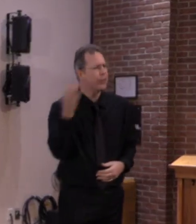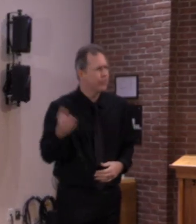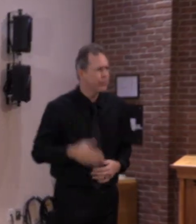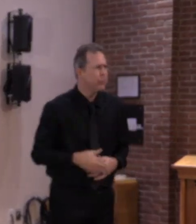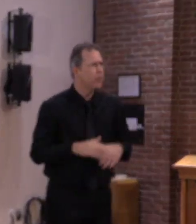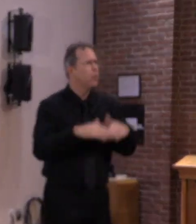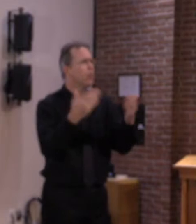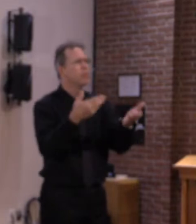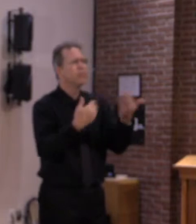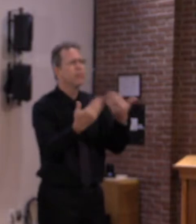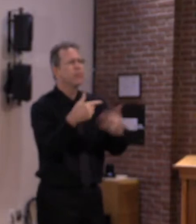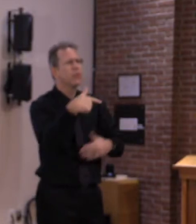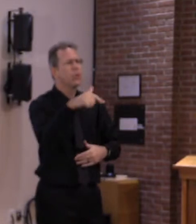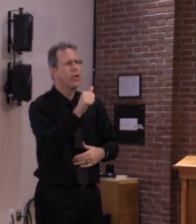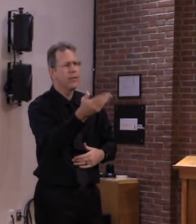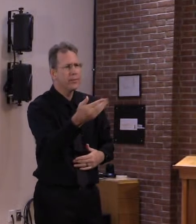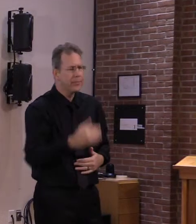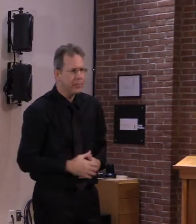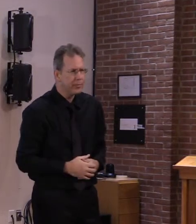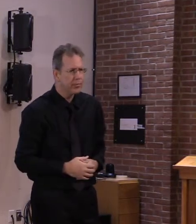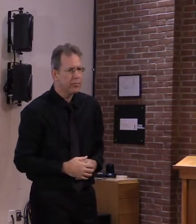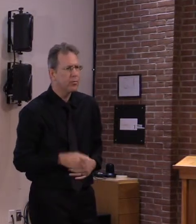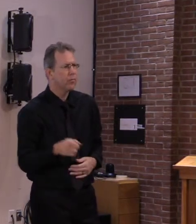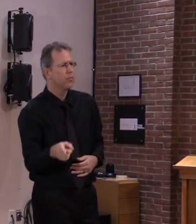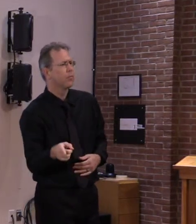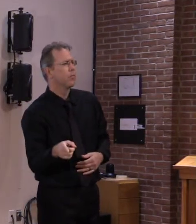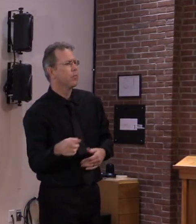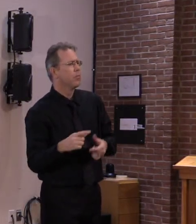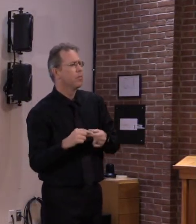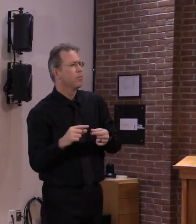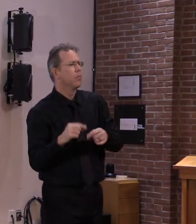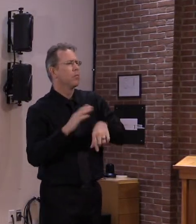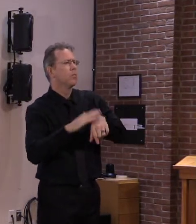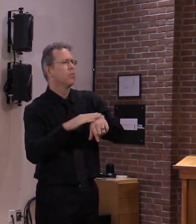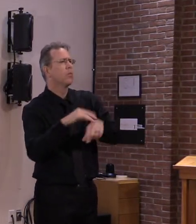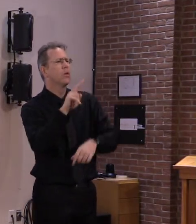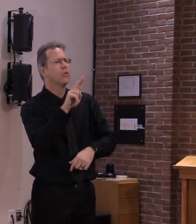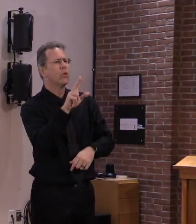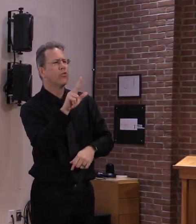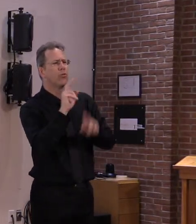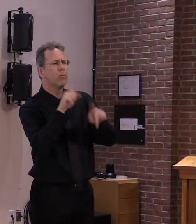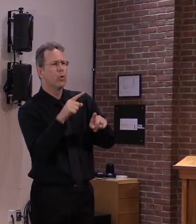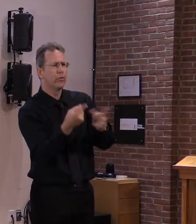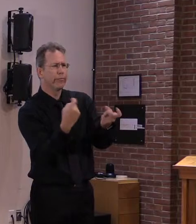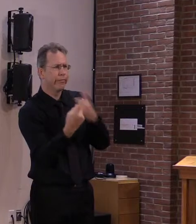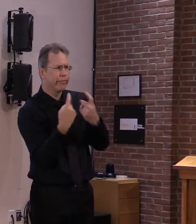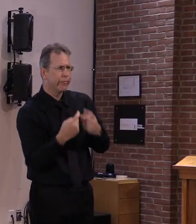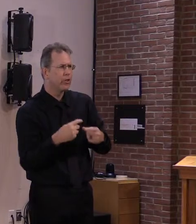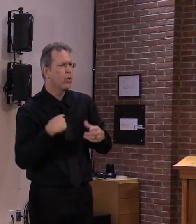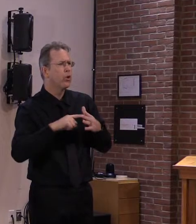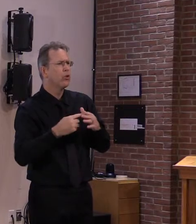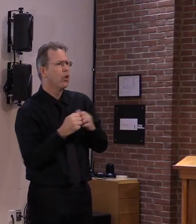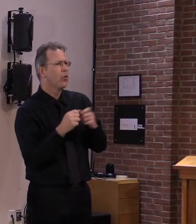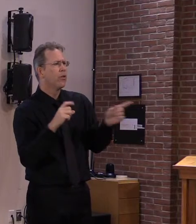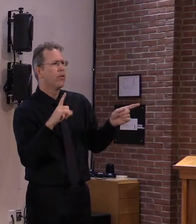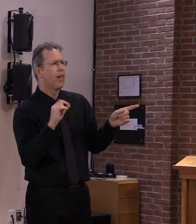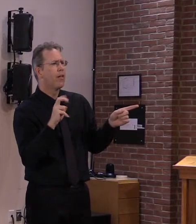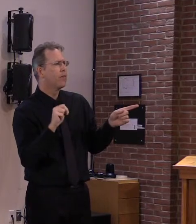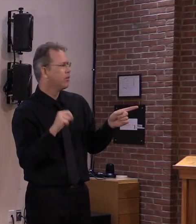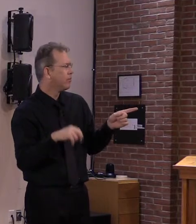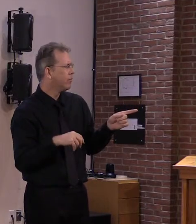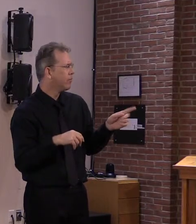into isolation. However, going back into what could be a period of time